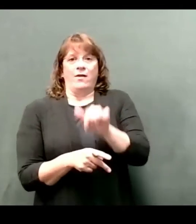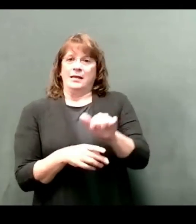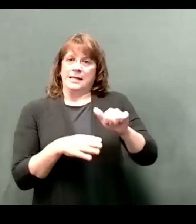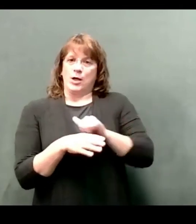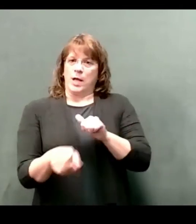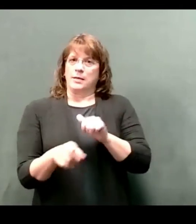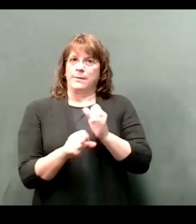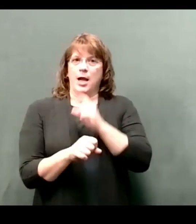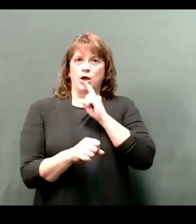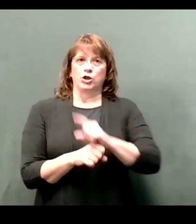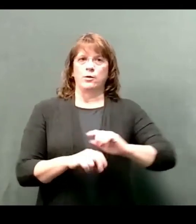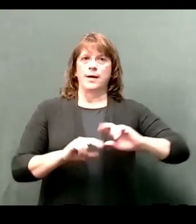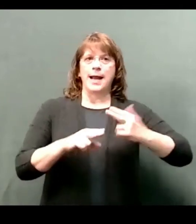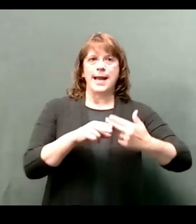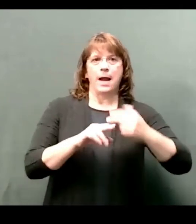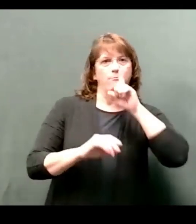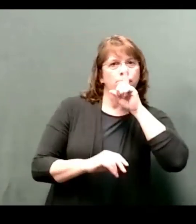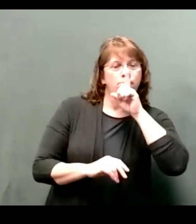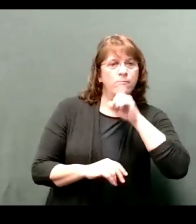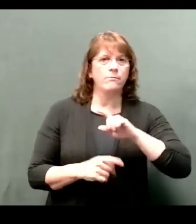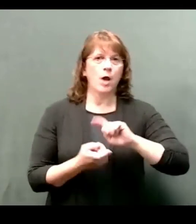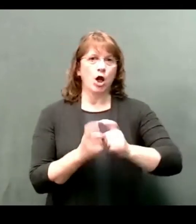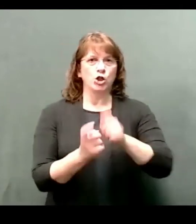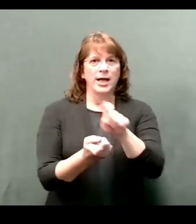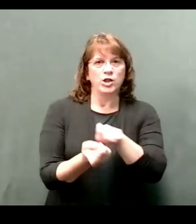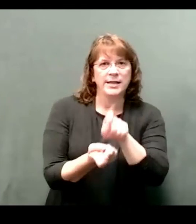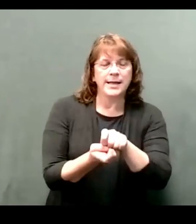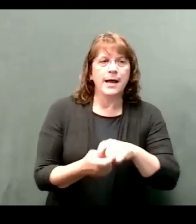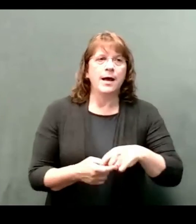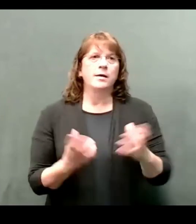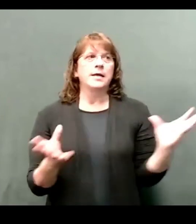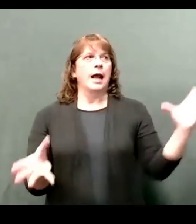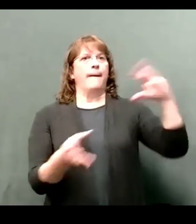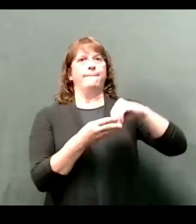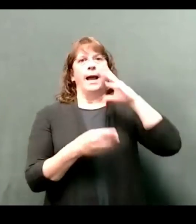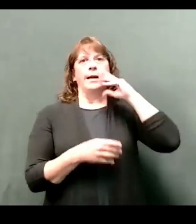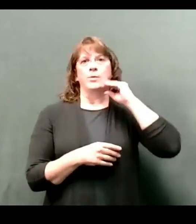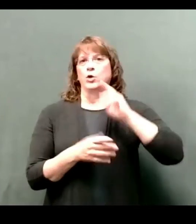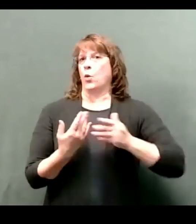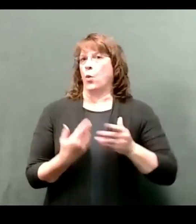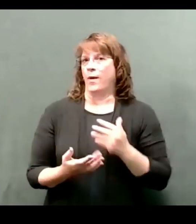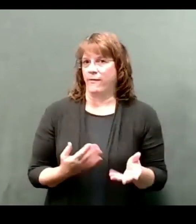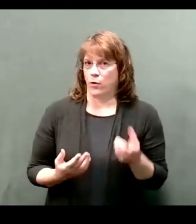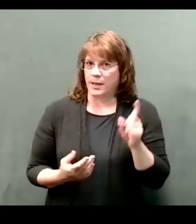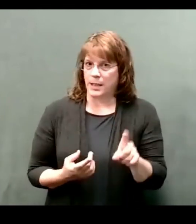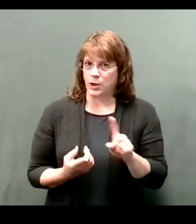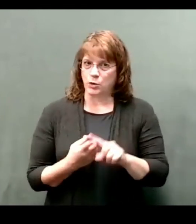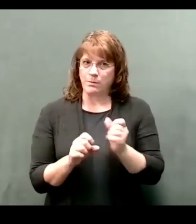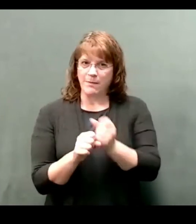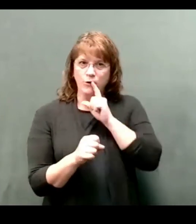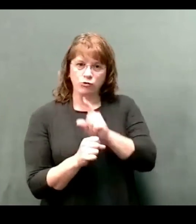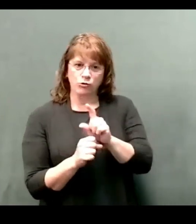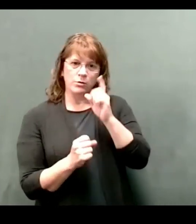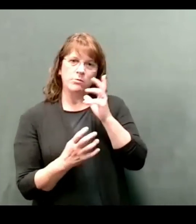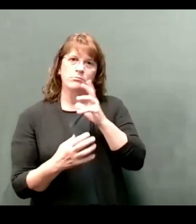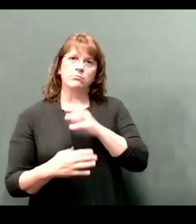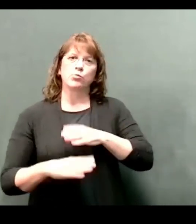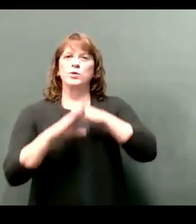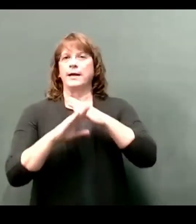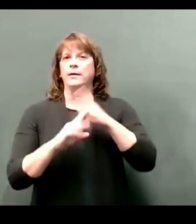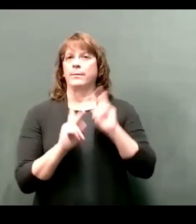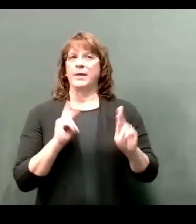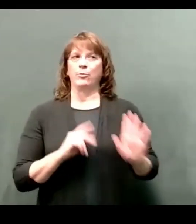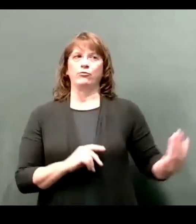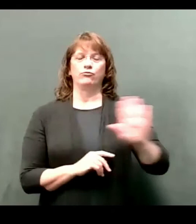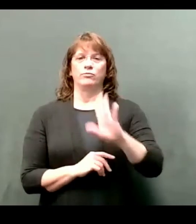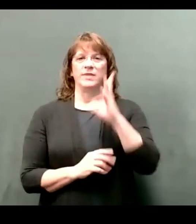you are taking care to anonymize, change details, combine experiences, whatever it takes to be sure that this information is protected and that we're